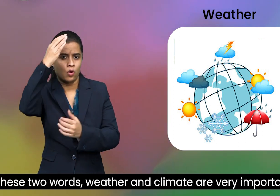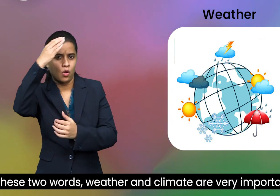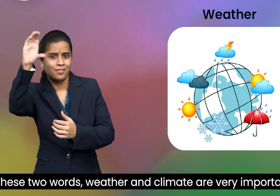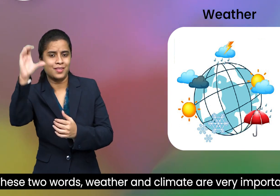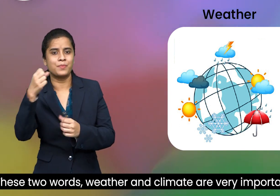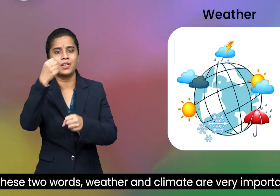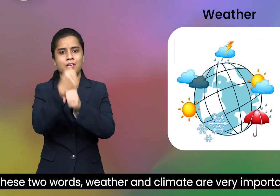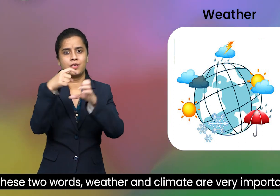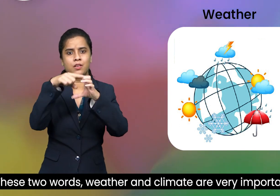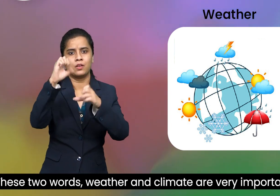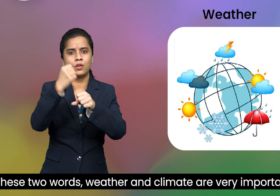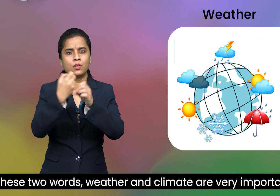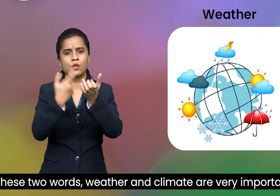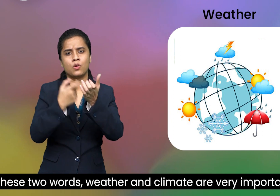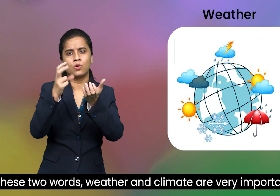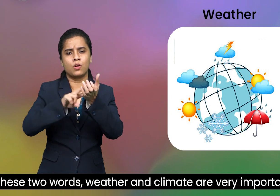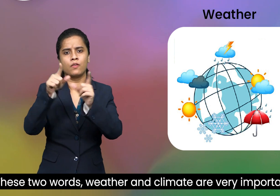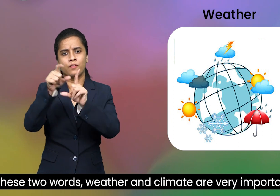geography.